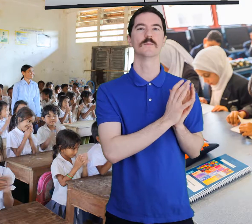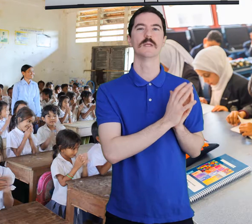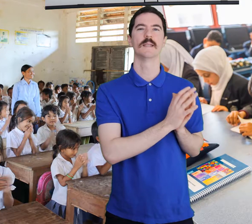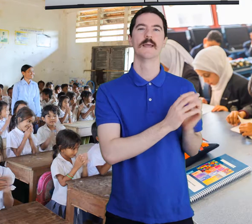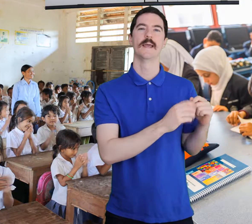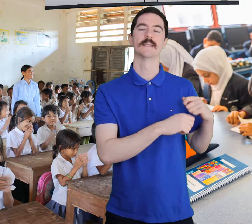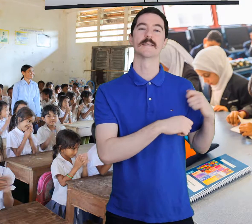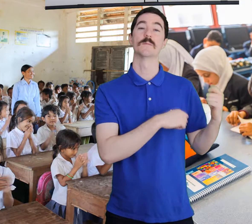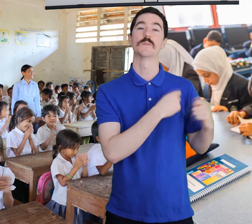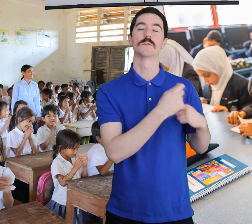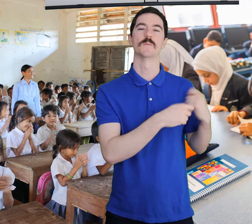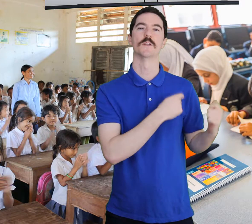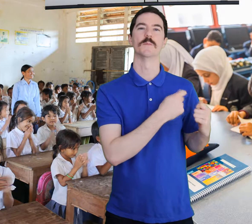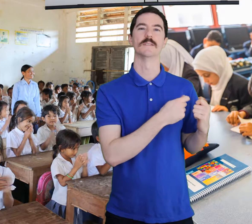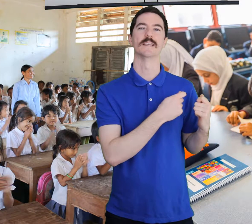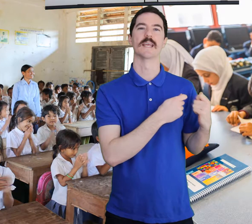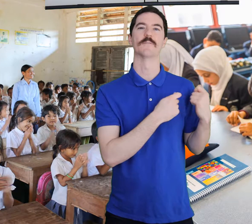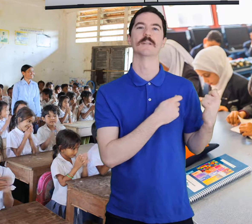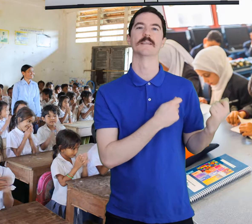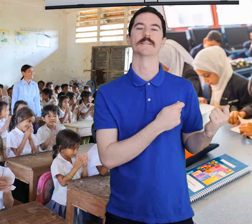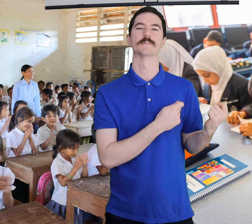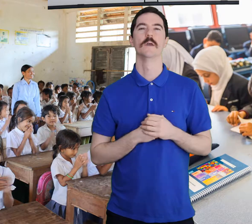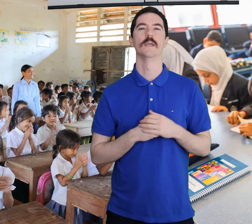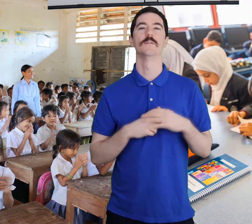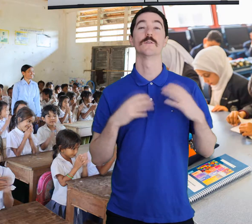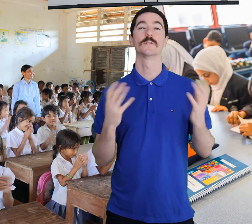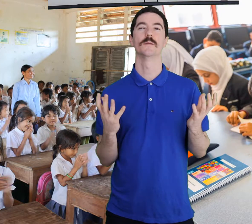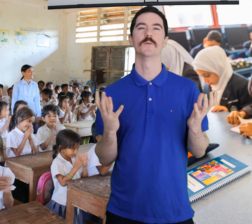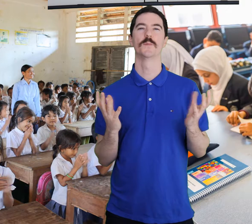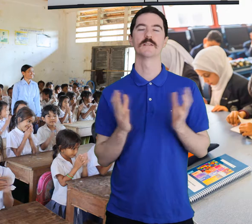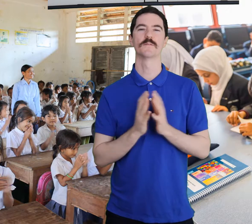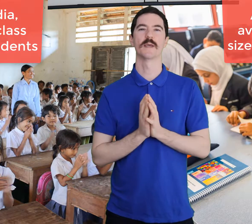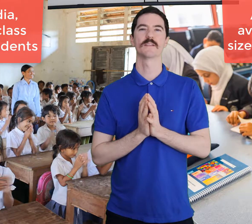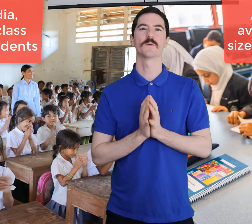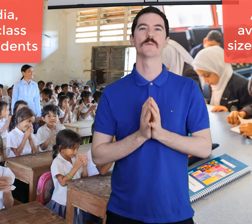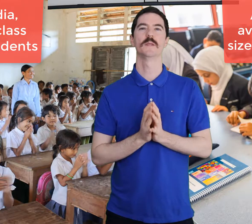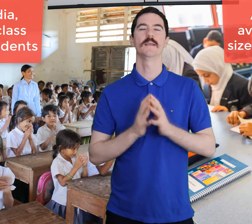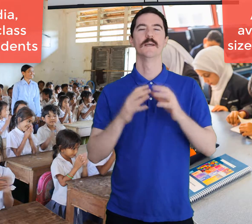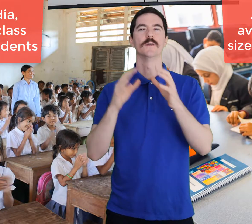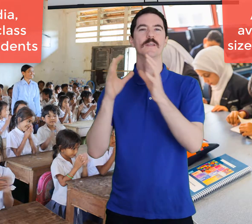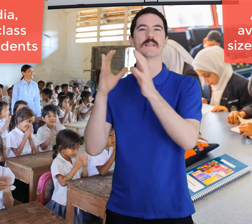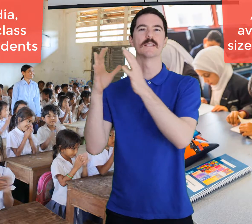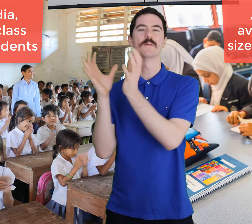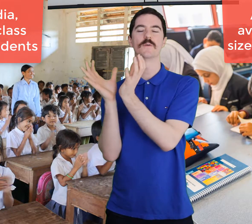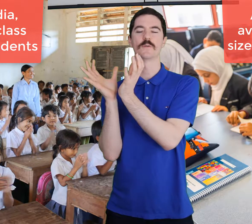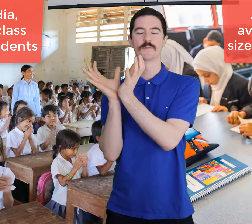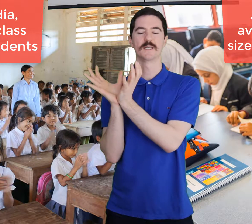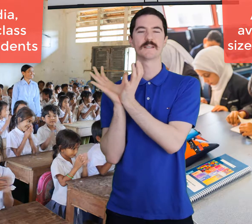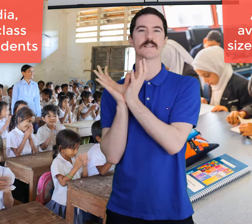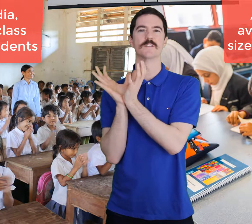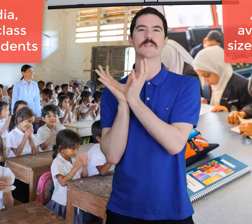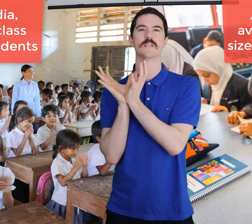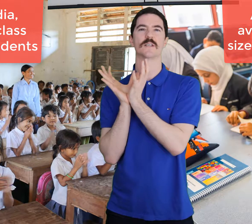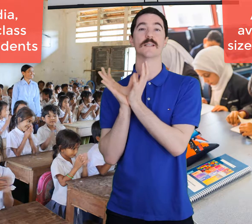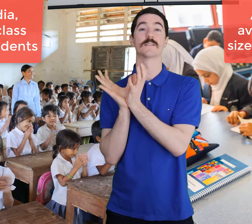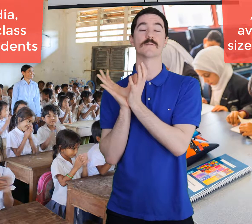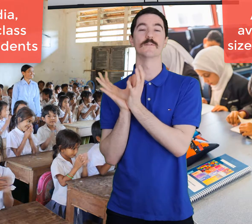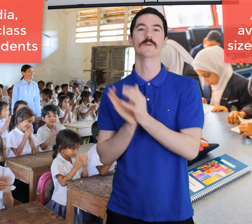bit, and some students might not be seen every lesson. If you do a simple piece of maths with me, you get the number of minutes that you teach a lesson for,